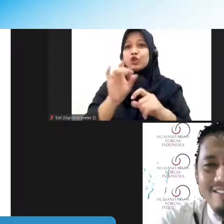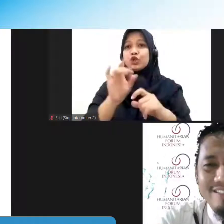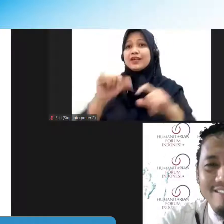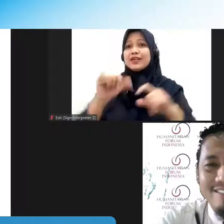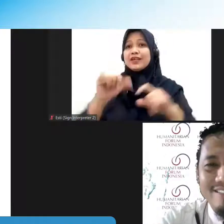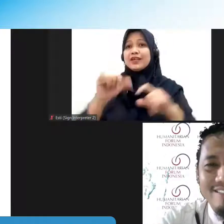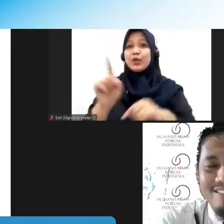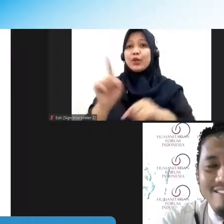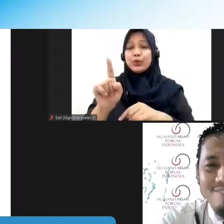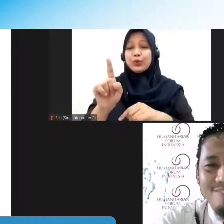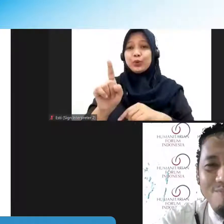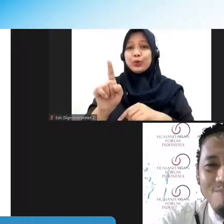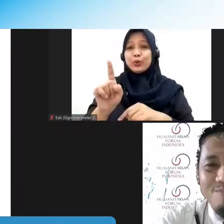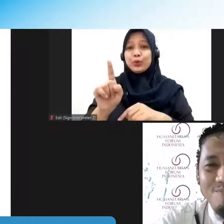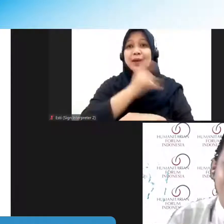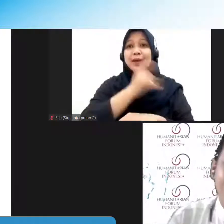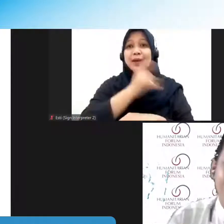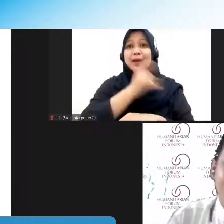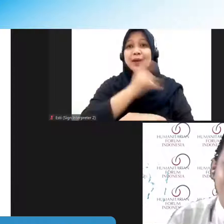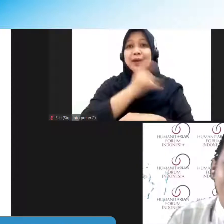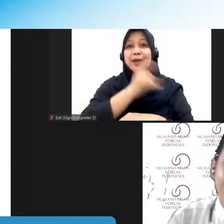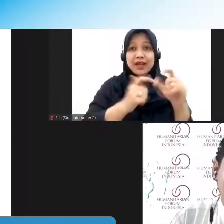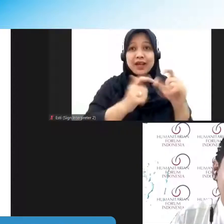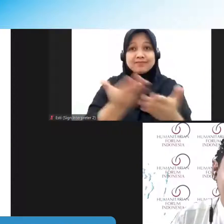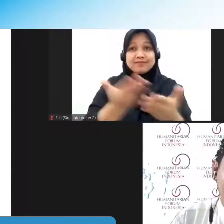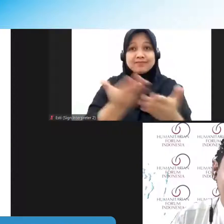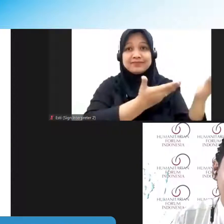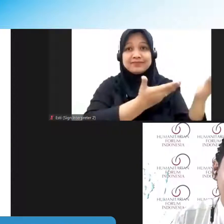Surya Rahman, you may have the floor.